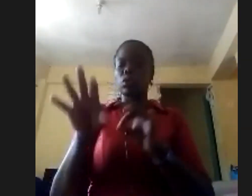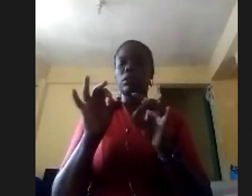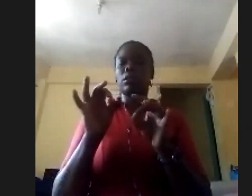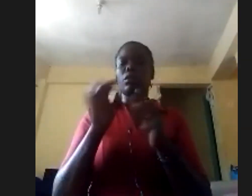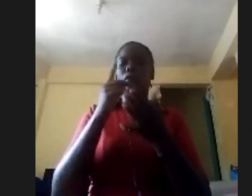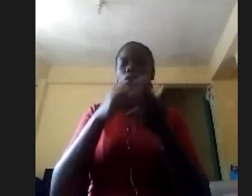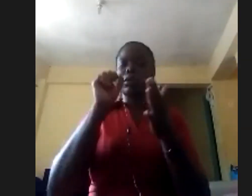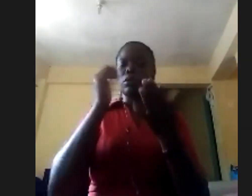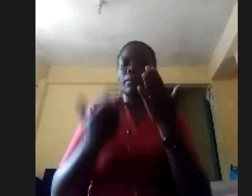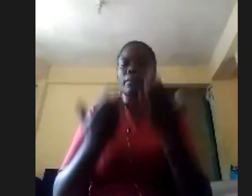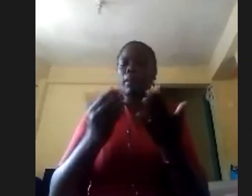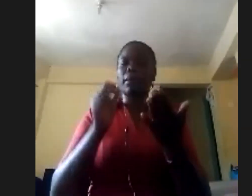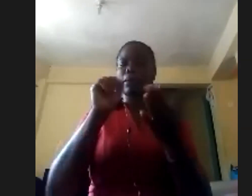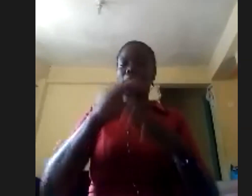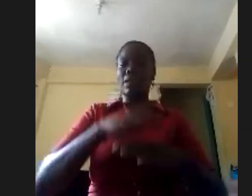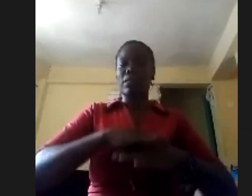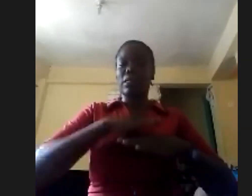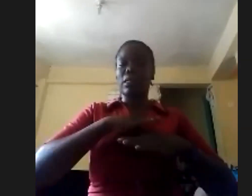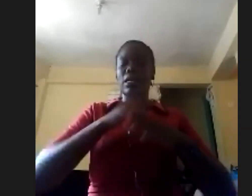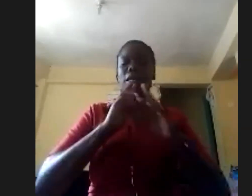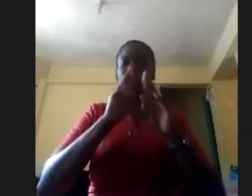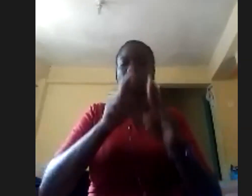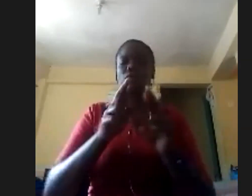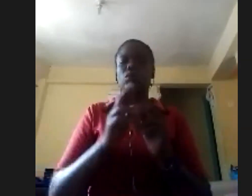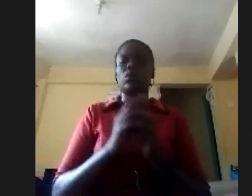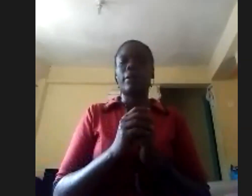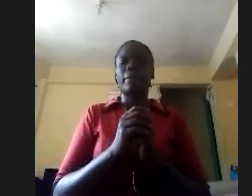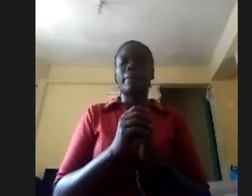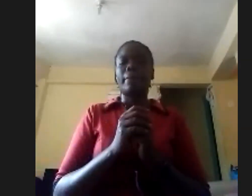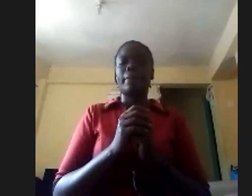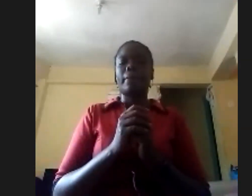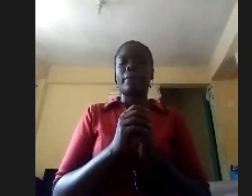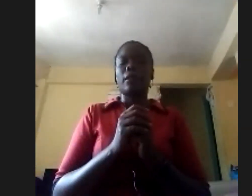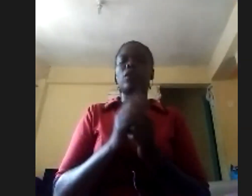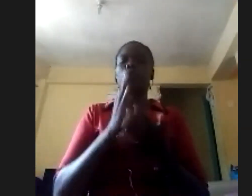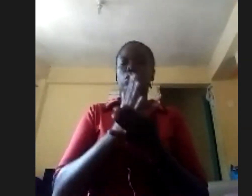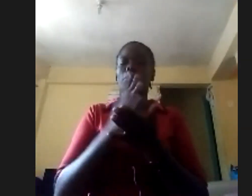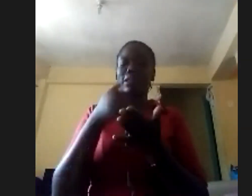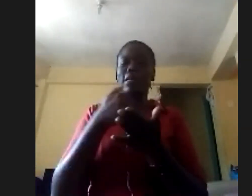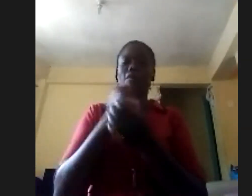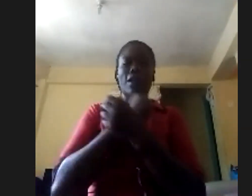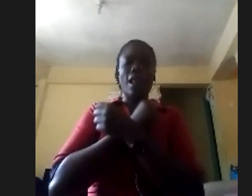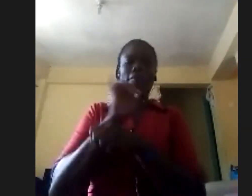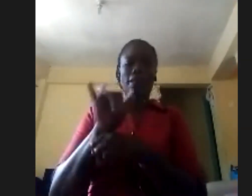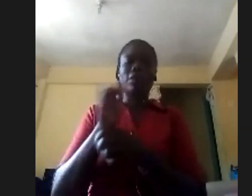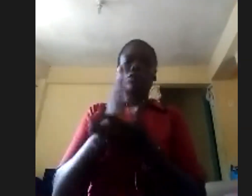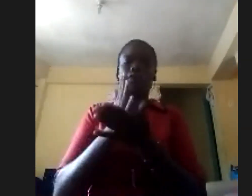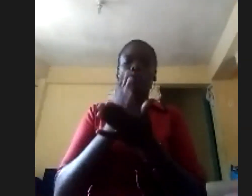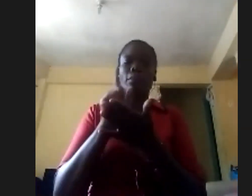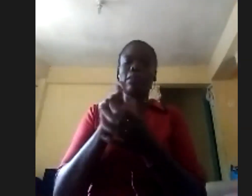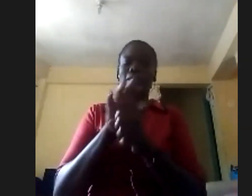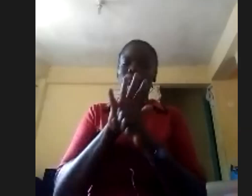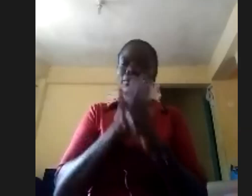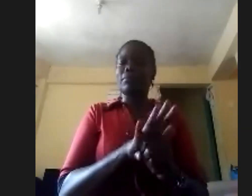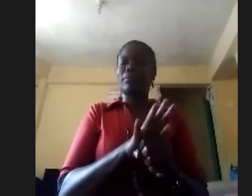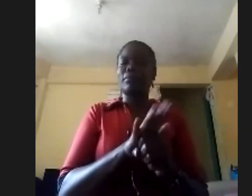can sufficiently respond to. I really like that we need to destigmatize mental health, because from